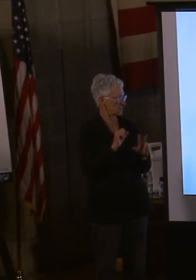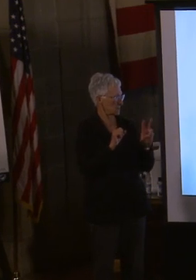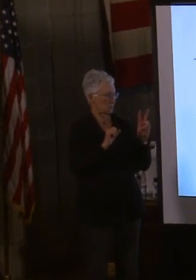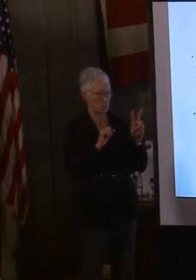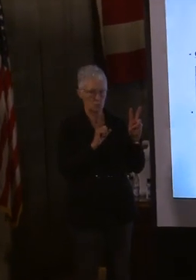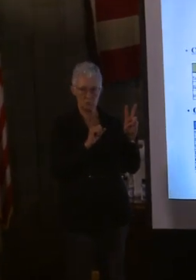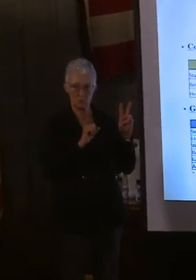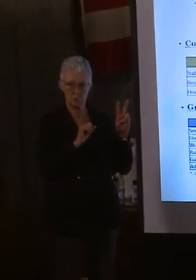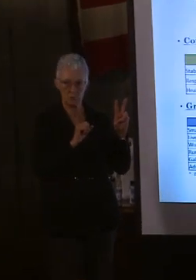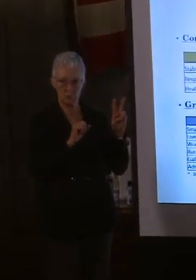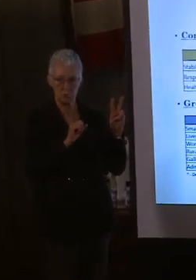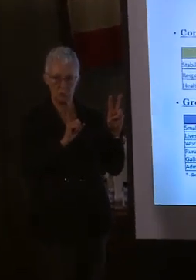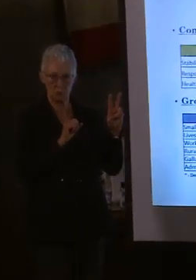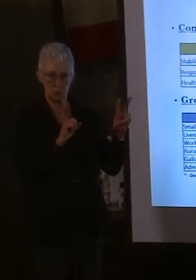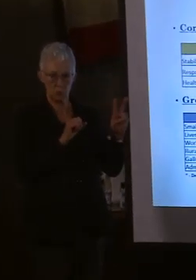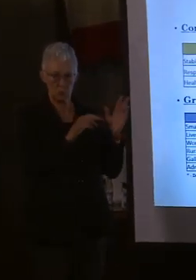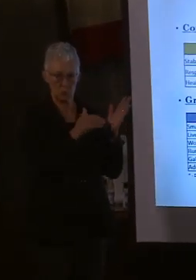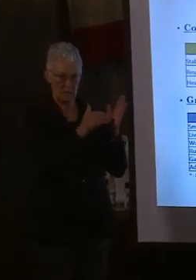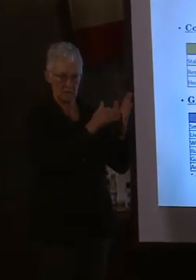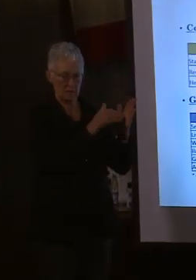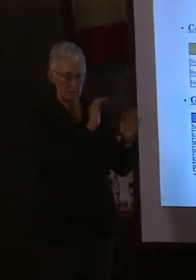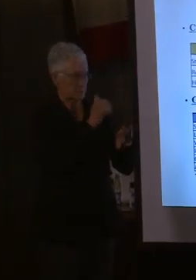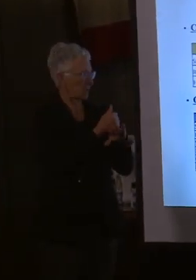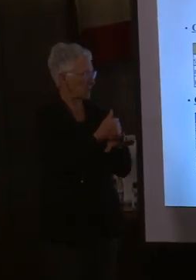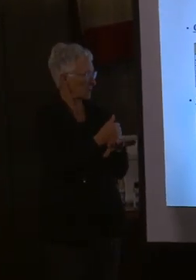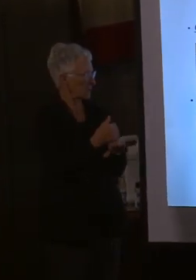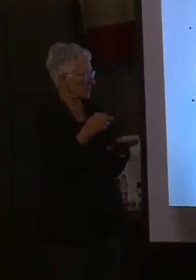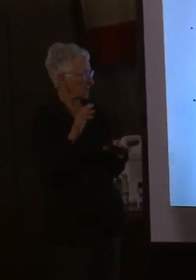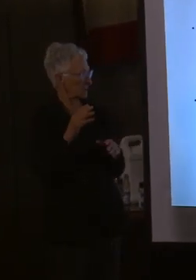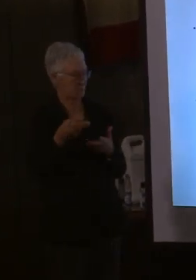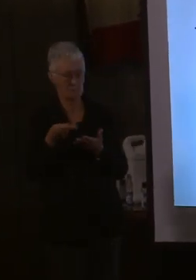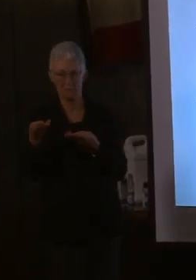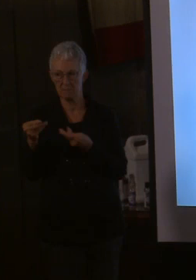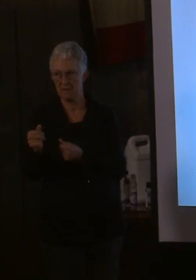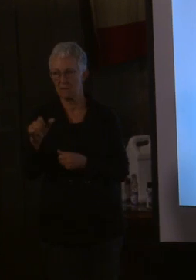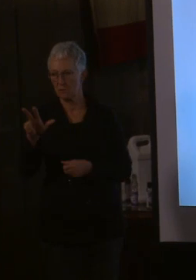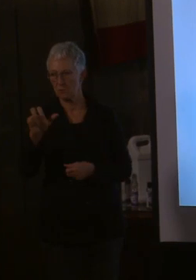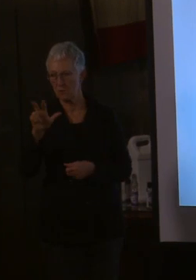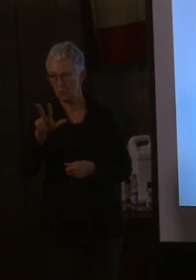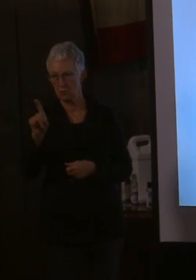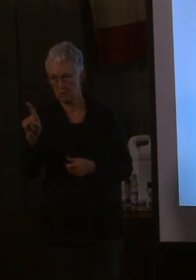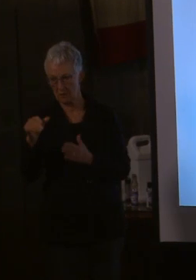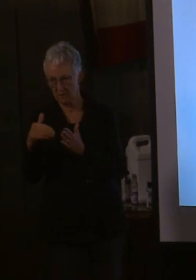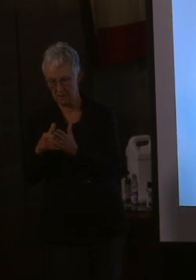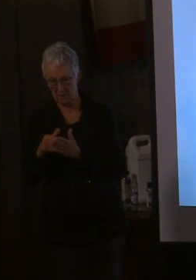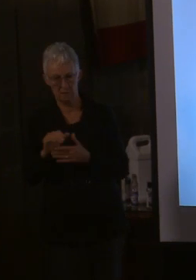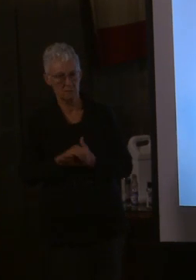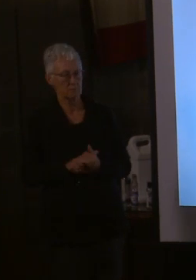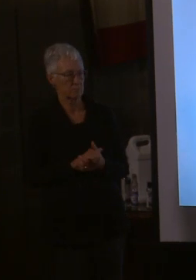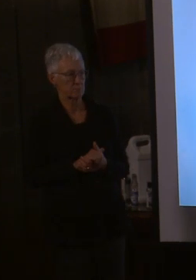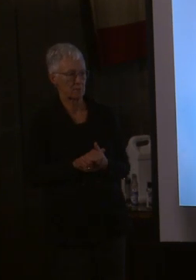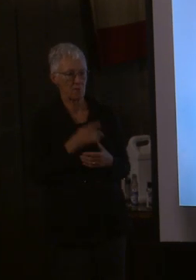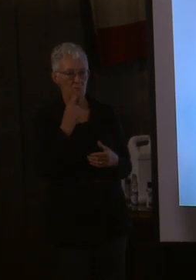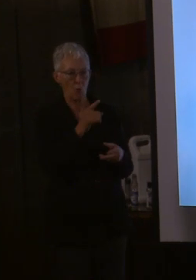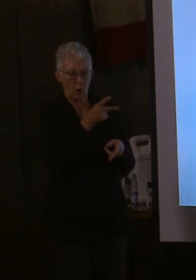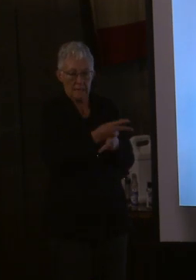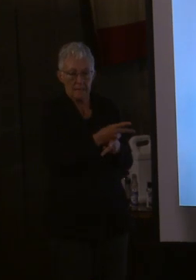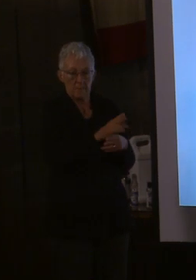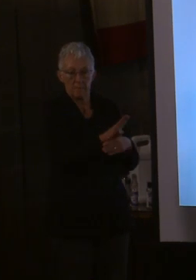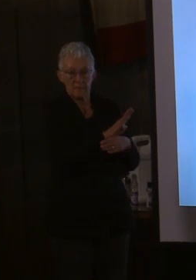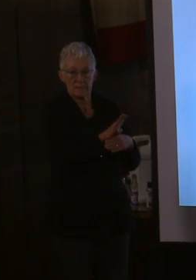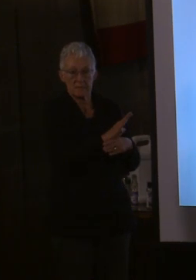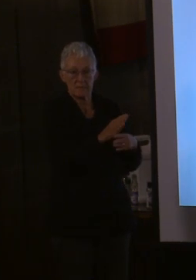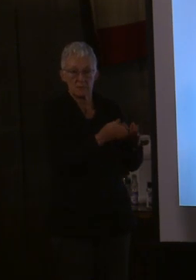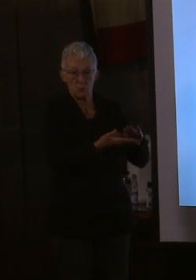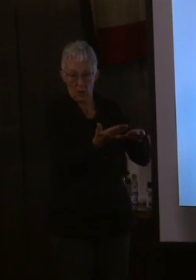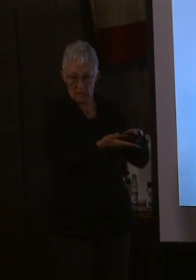were utilized. Here in the Grow Nebraska, the agenda that we had for, again, business stabilizations, we